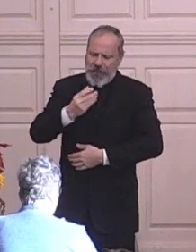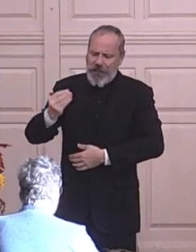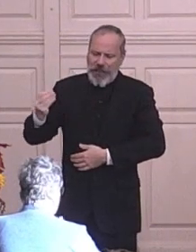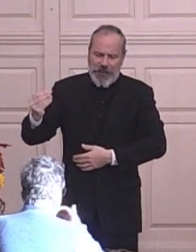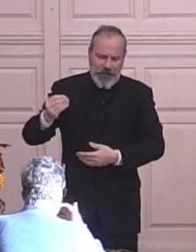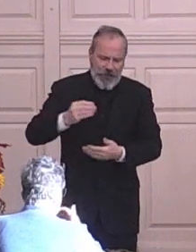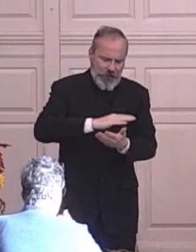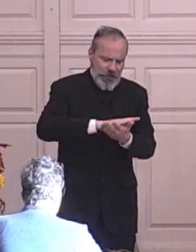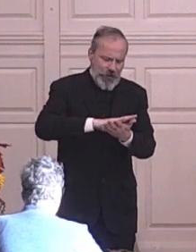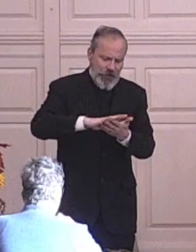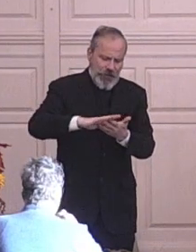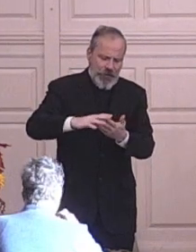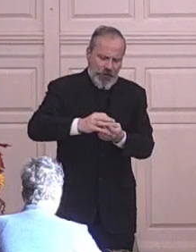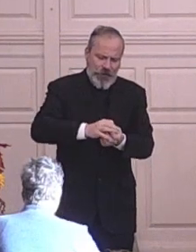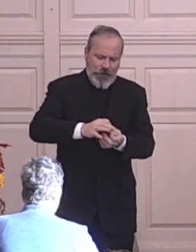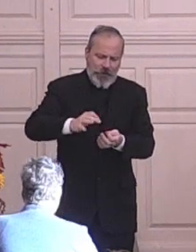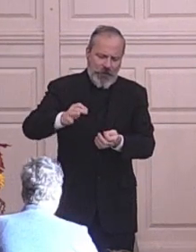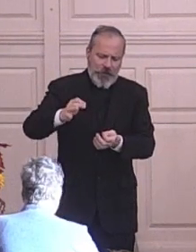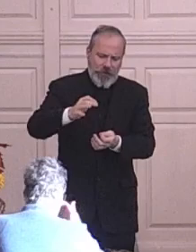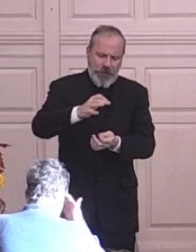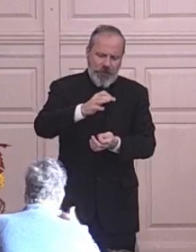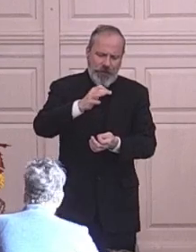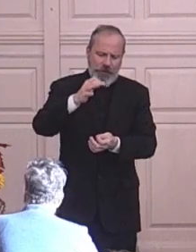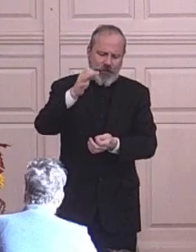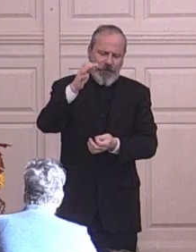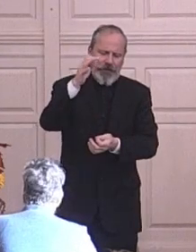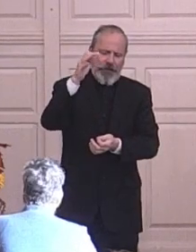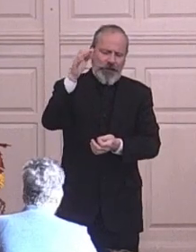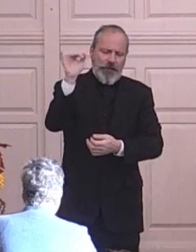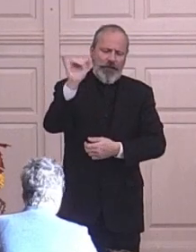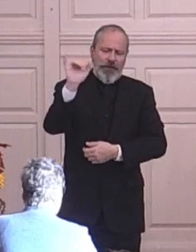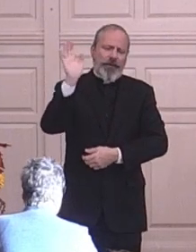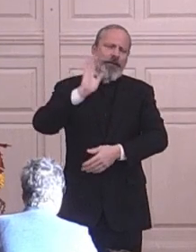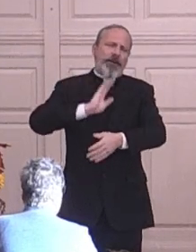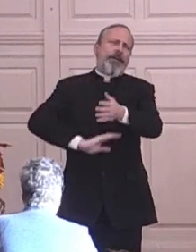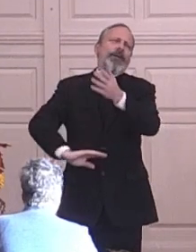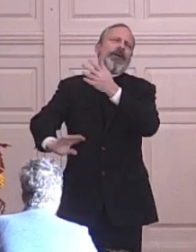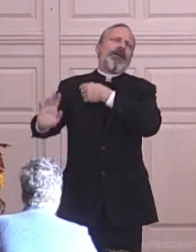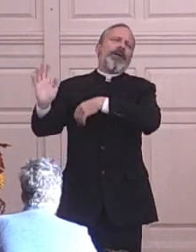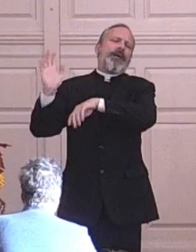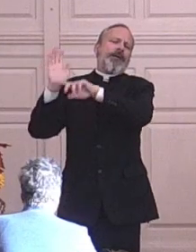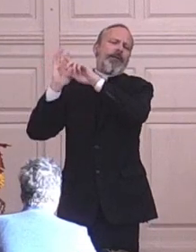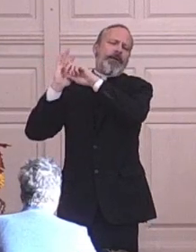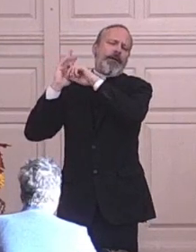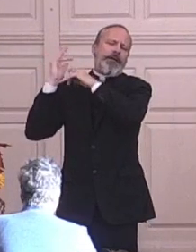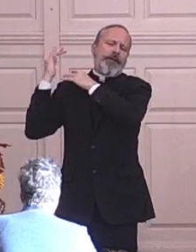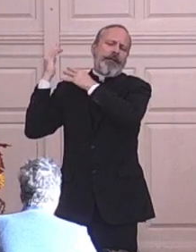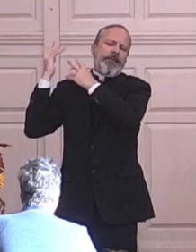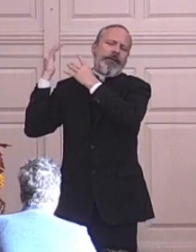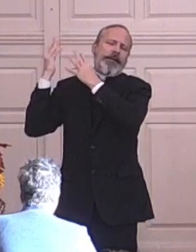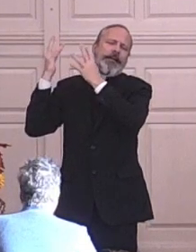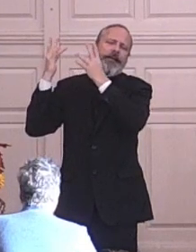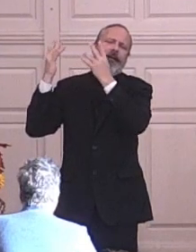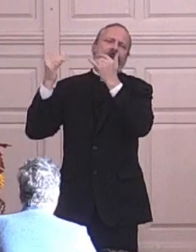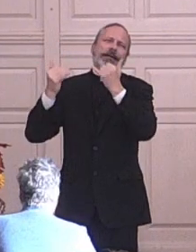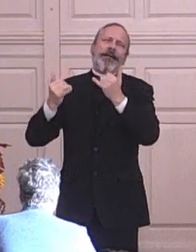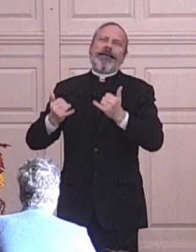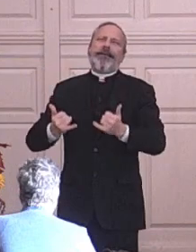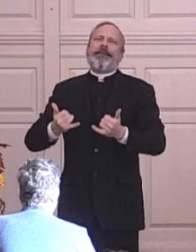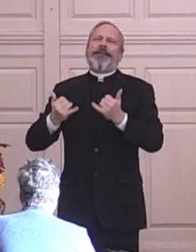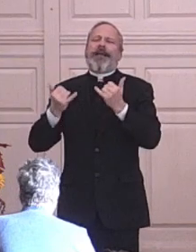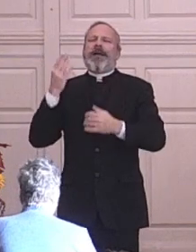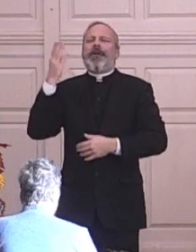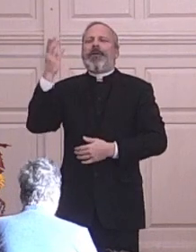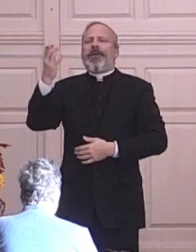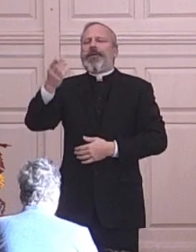Son, and to the Holy Spirit, as it was in the beginning,